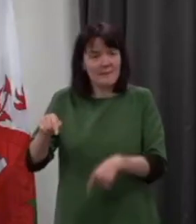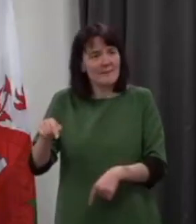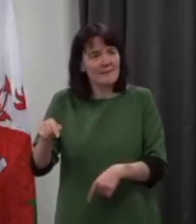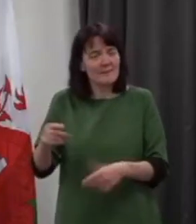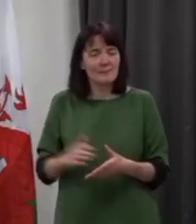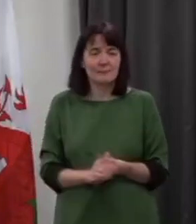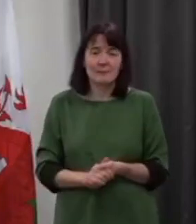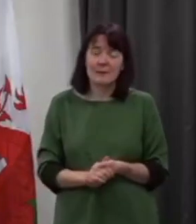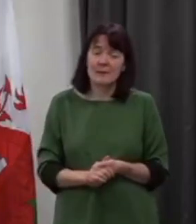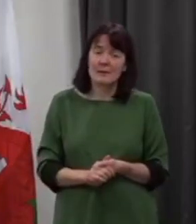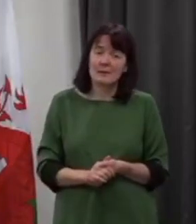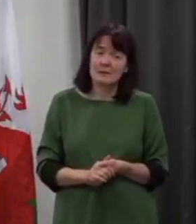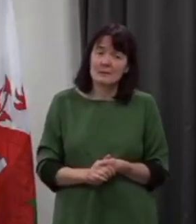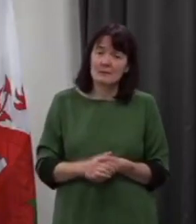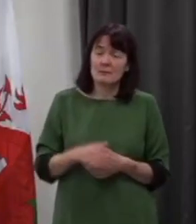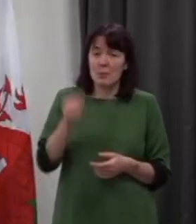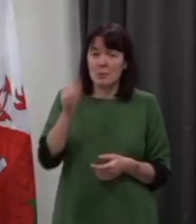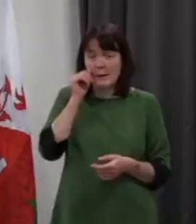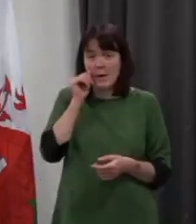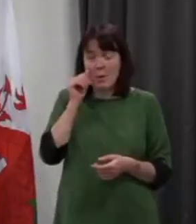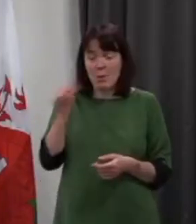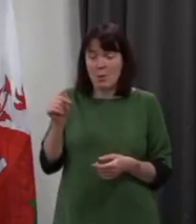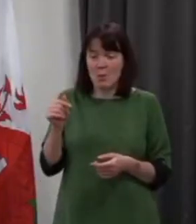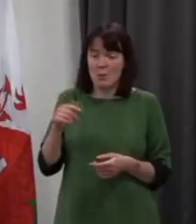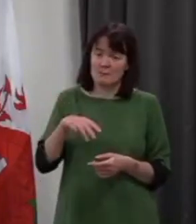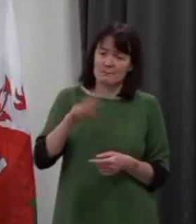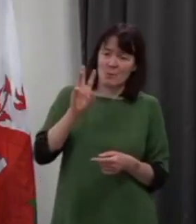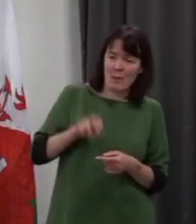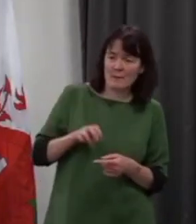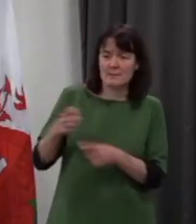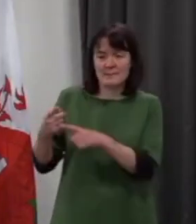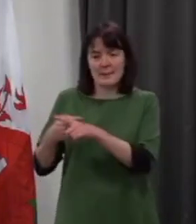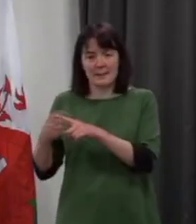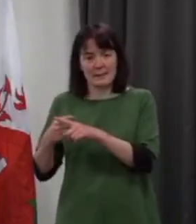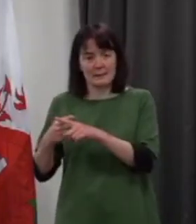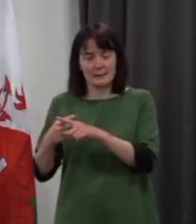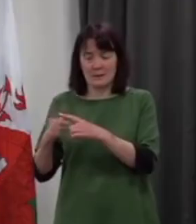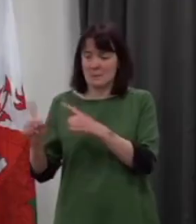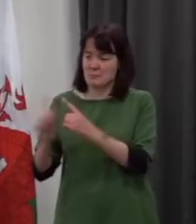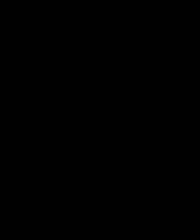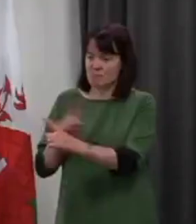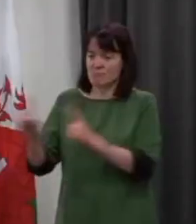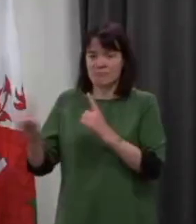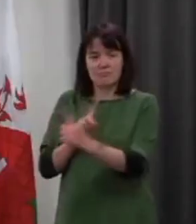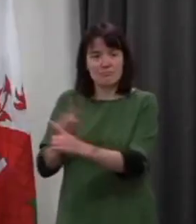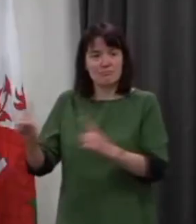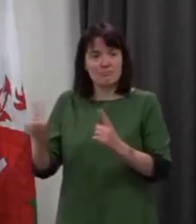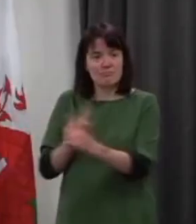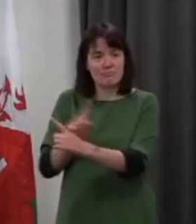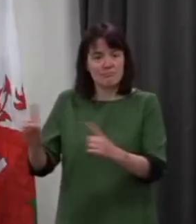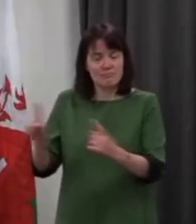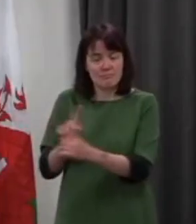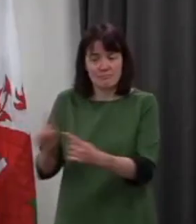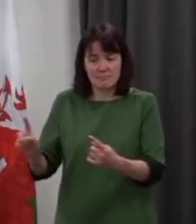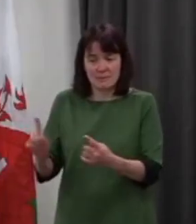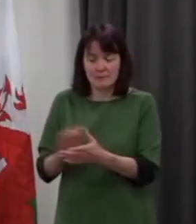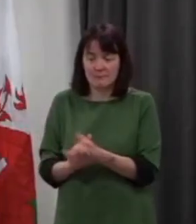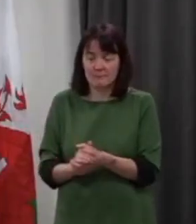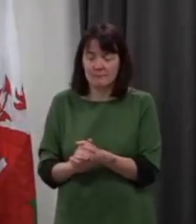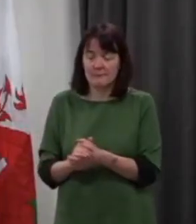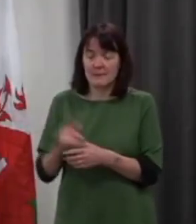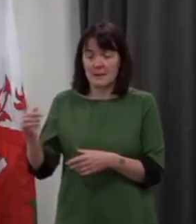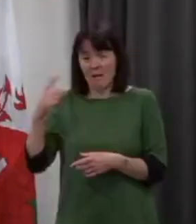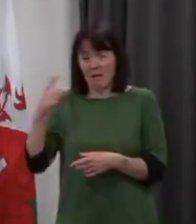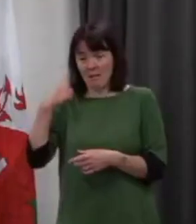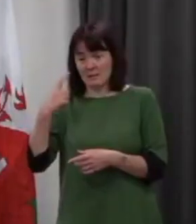amount of traffic flow between England and Wales that goes through Gwent. We know that there's a particular challenge in London, for example,